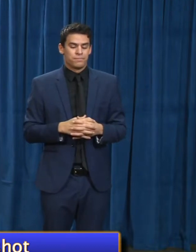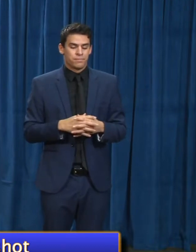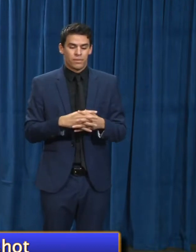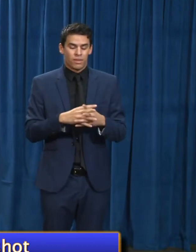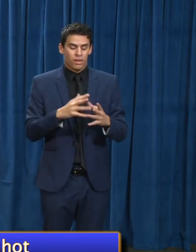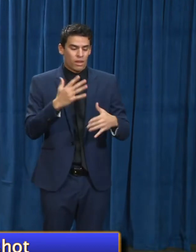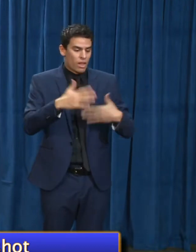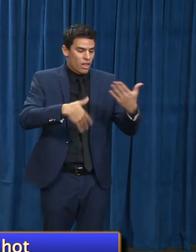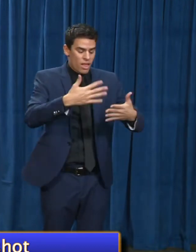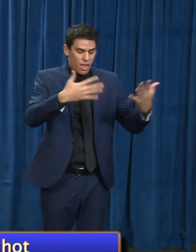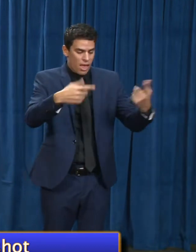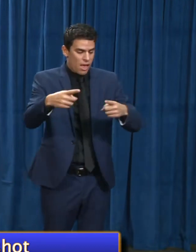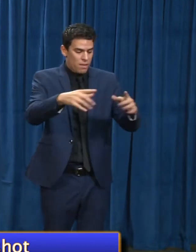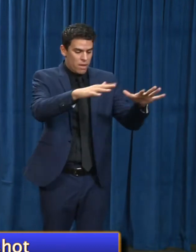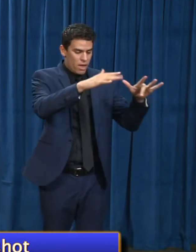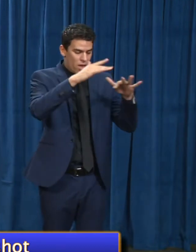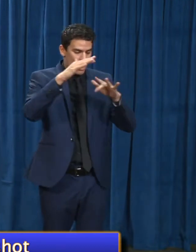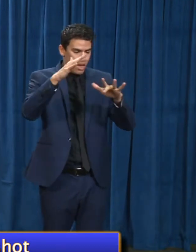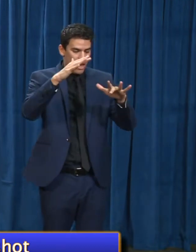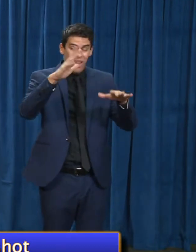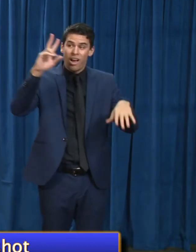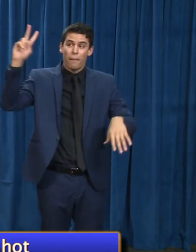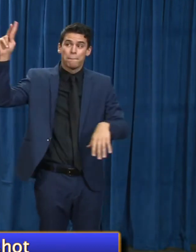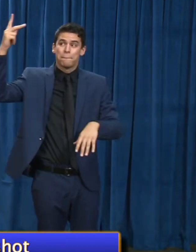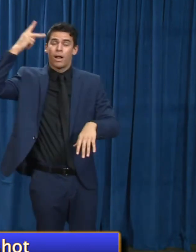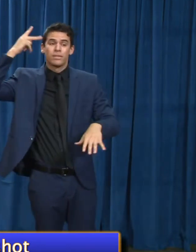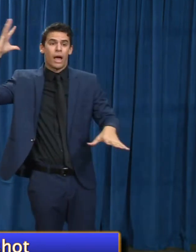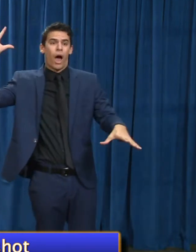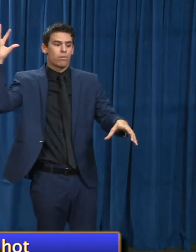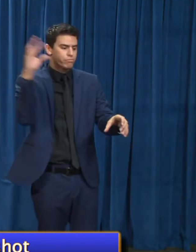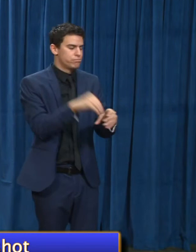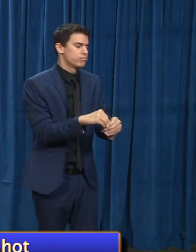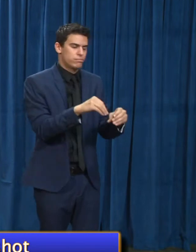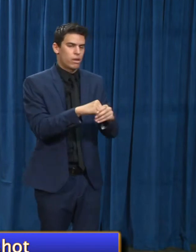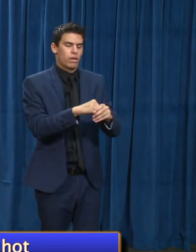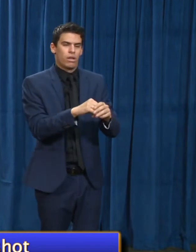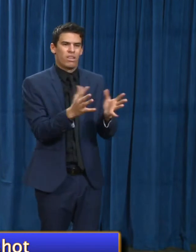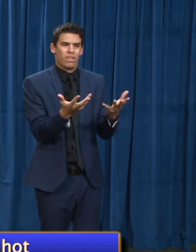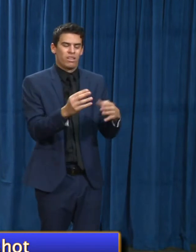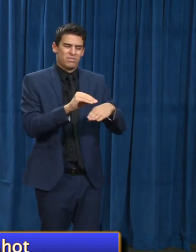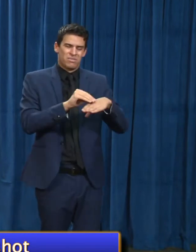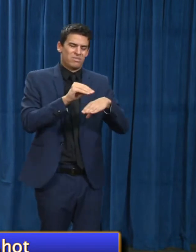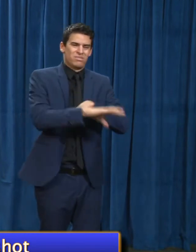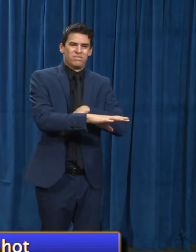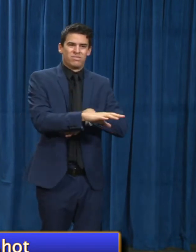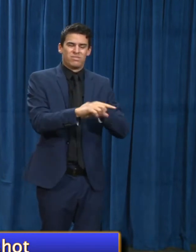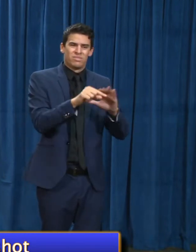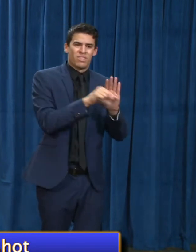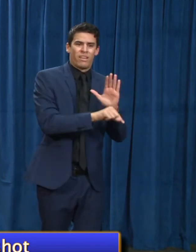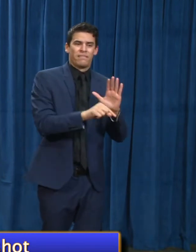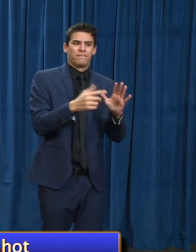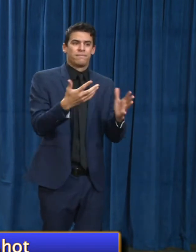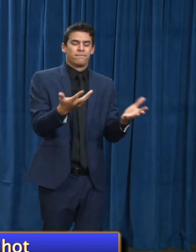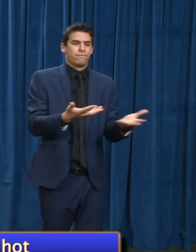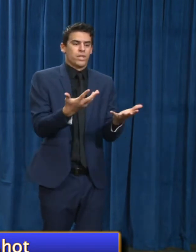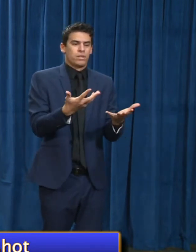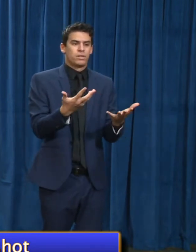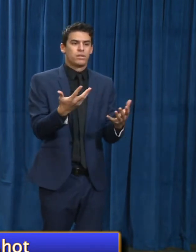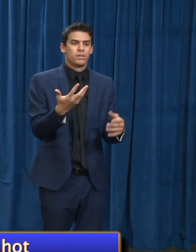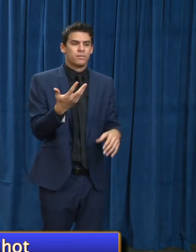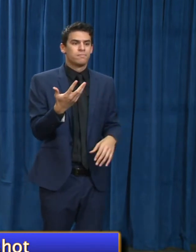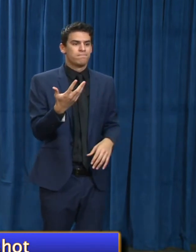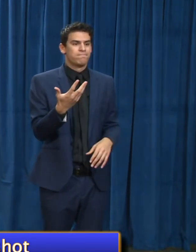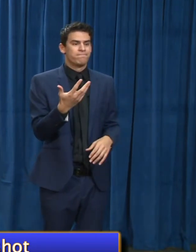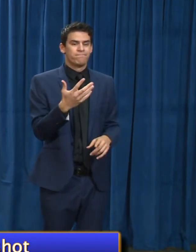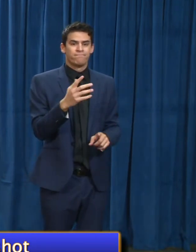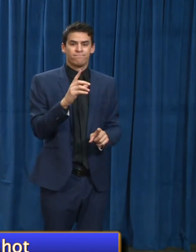politicization of the virus, the pandemic, that has resulted in,